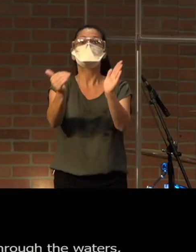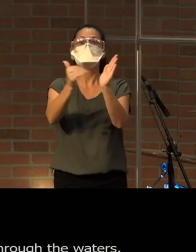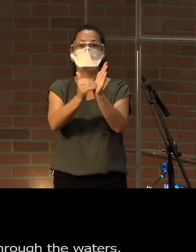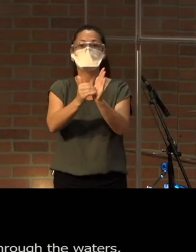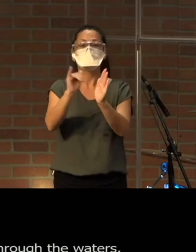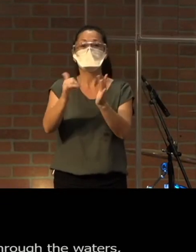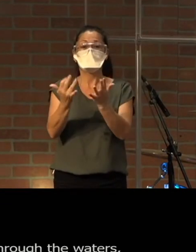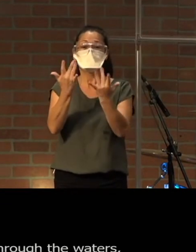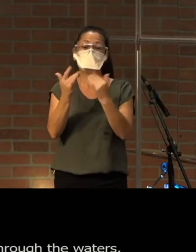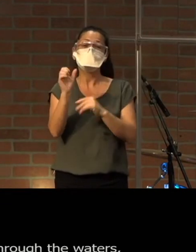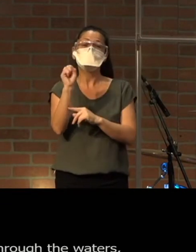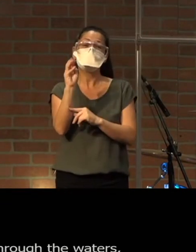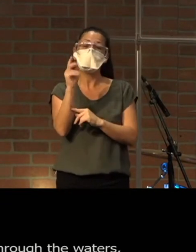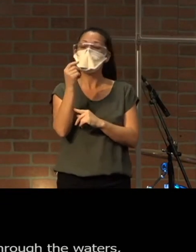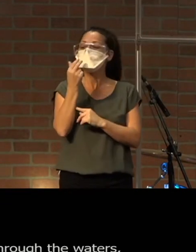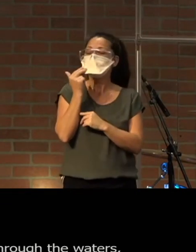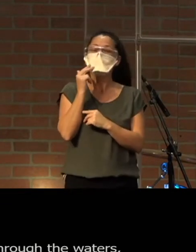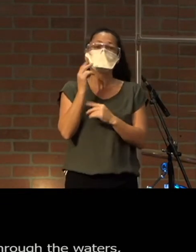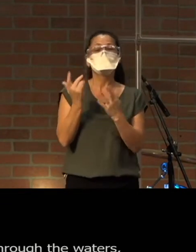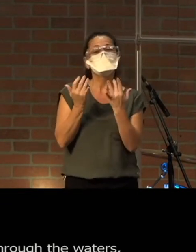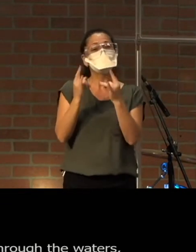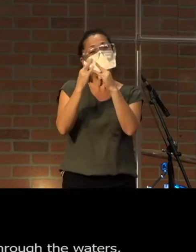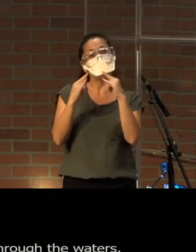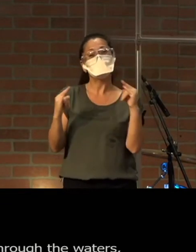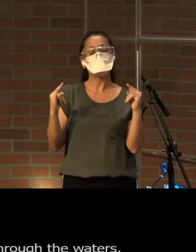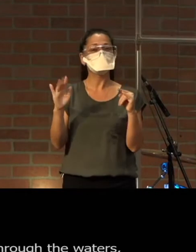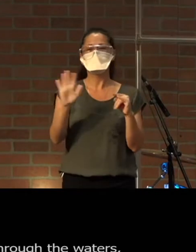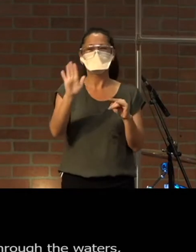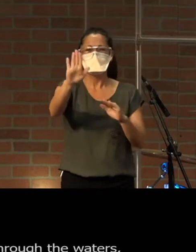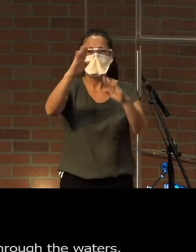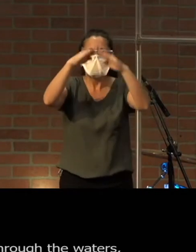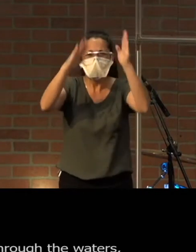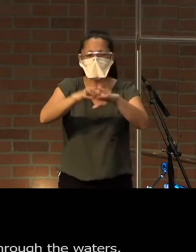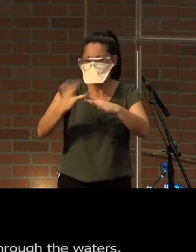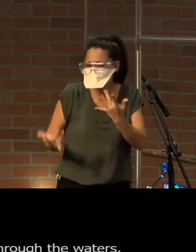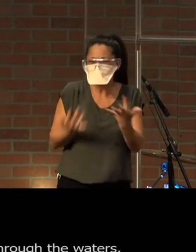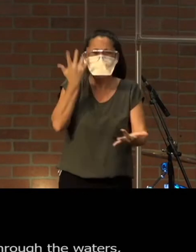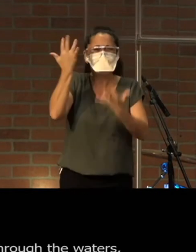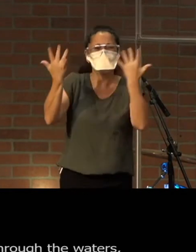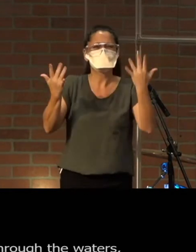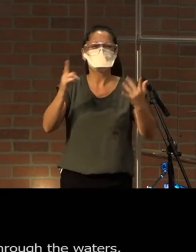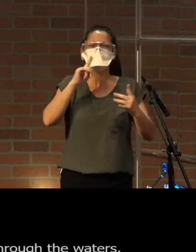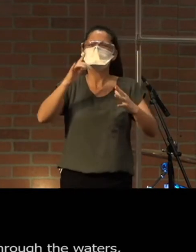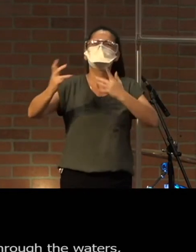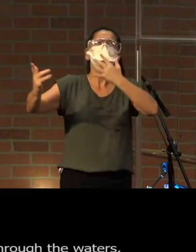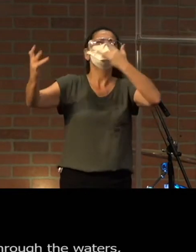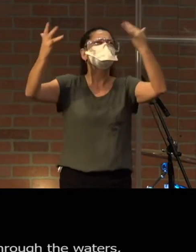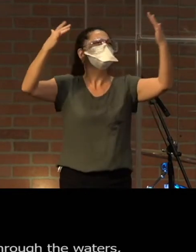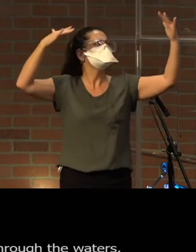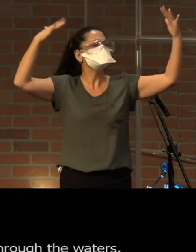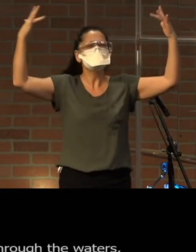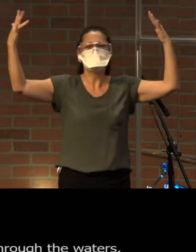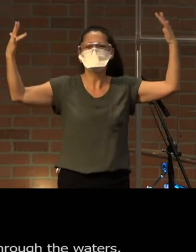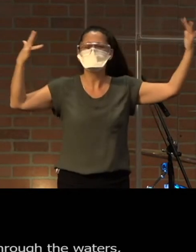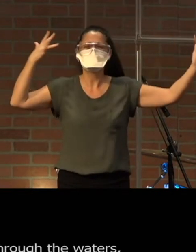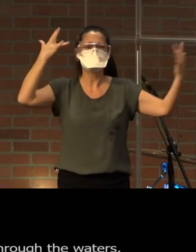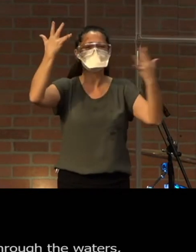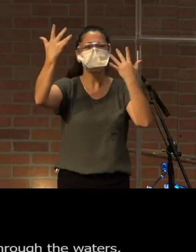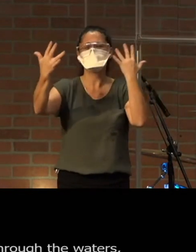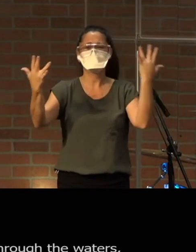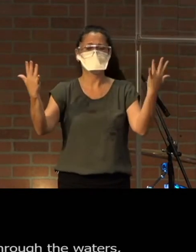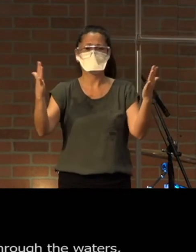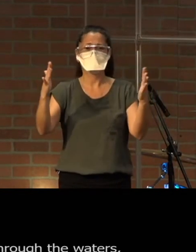pit and s'mores. It says your house is on fire. This is a blazing furnace. In a few weeks, we're